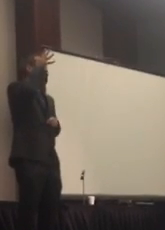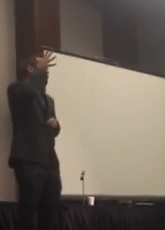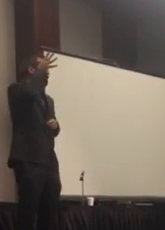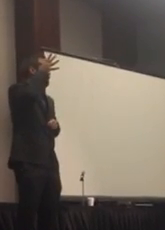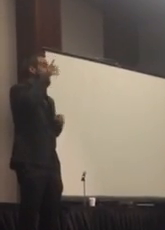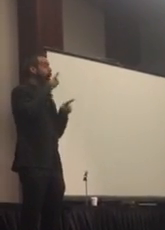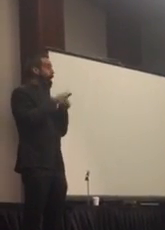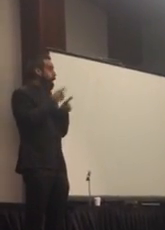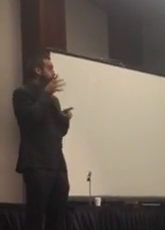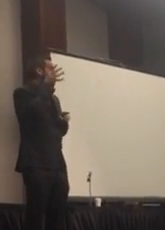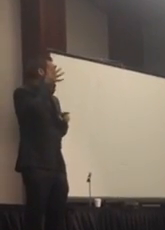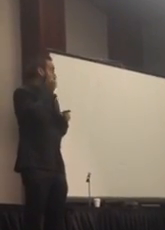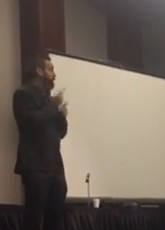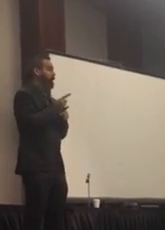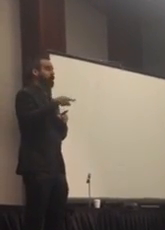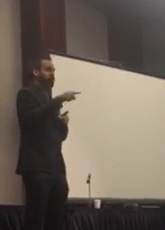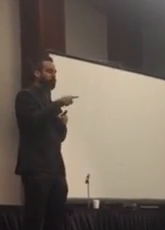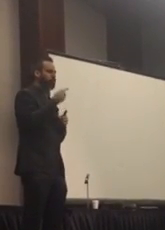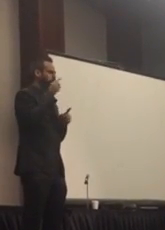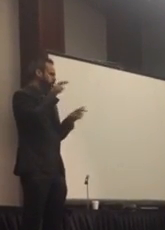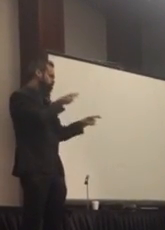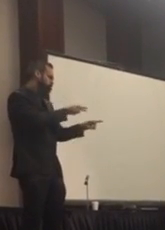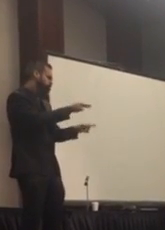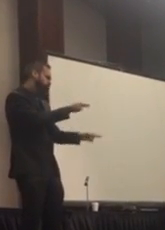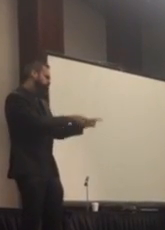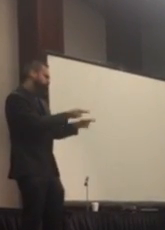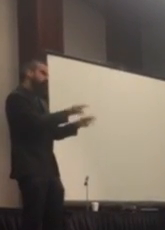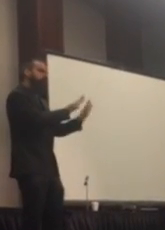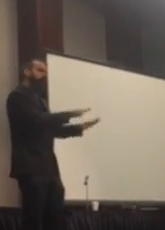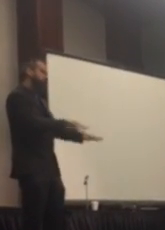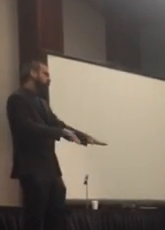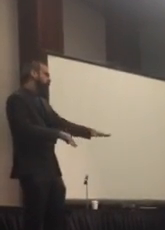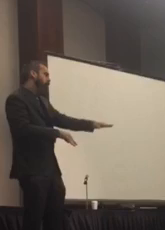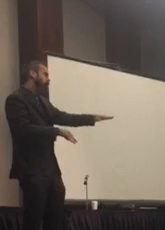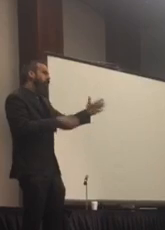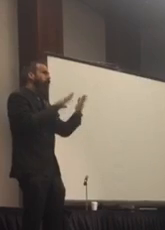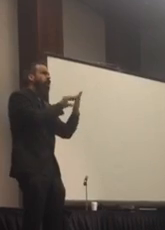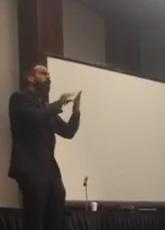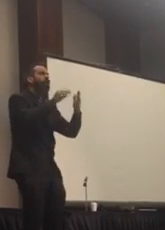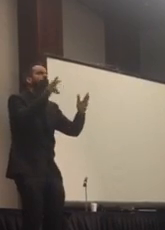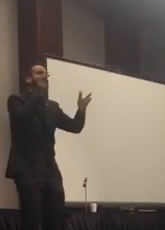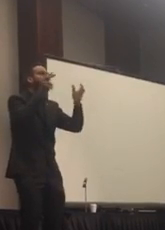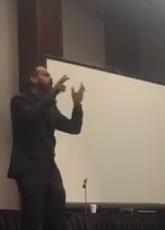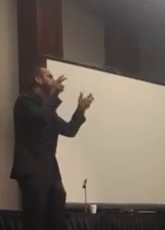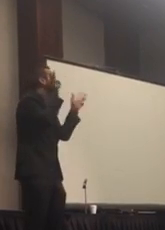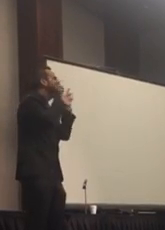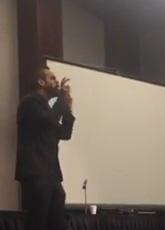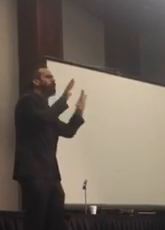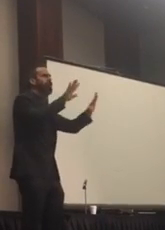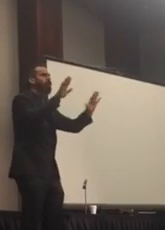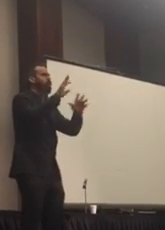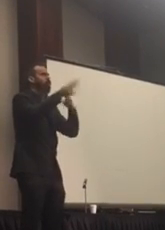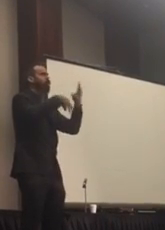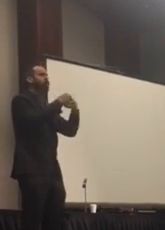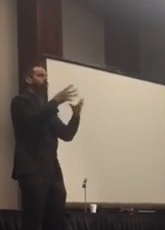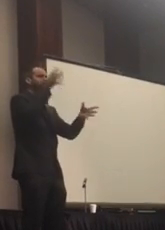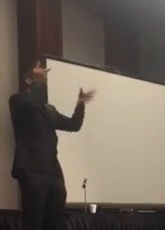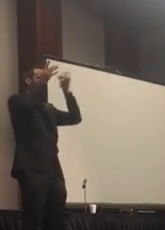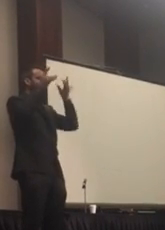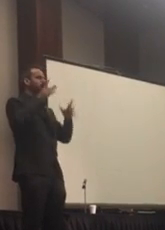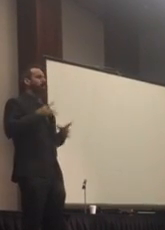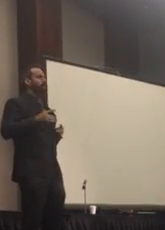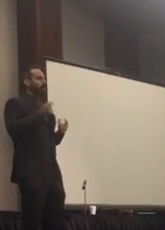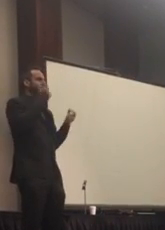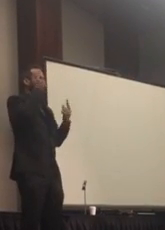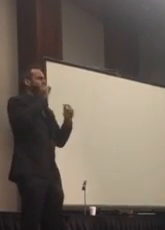Because as a parent, right, you're constantly sort of observing the way that your children come to understand the world. And my wife and I have two daughters. They'll be 15